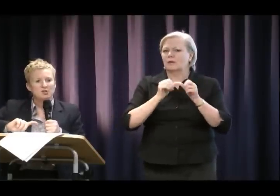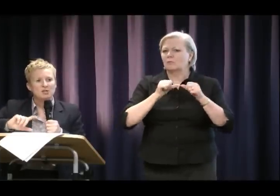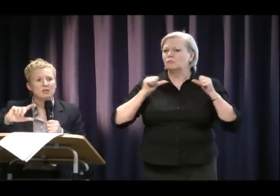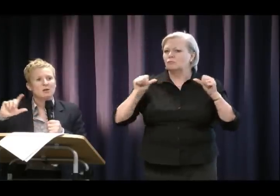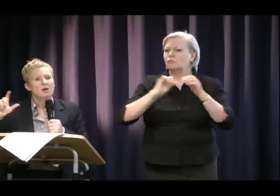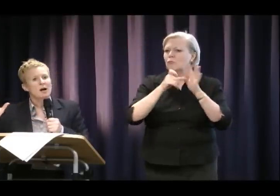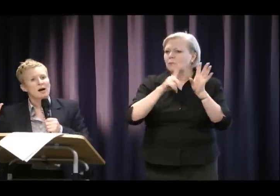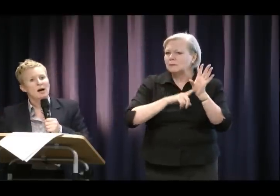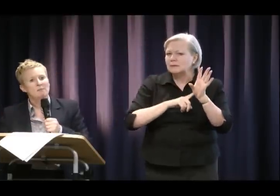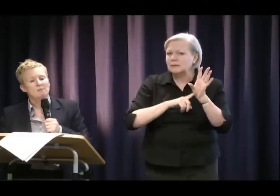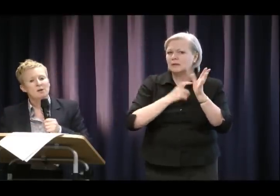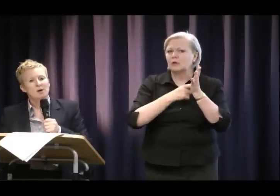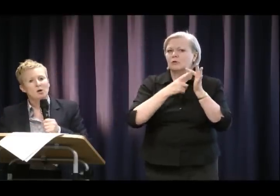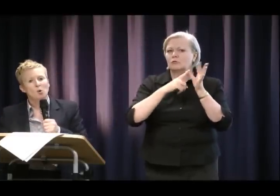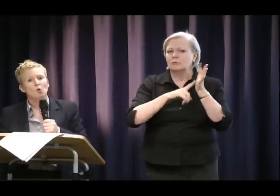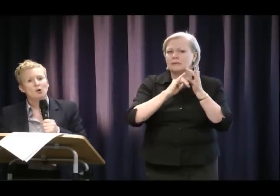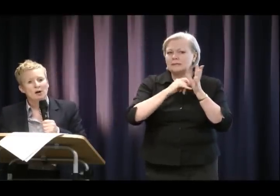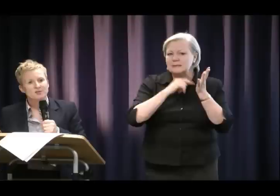and matching